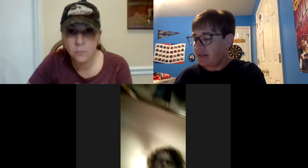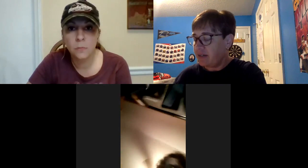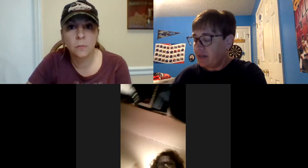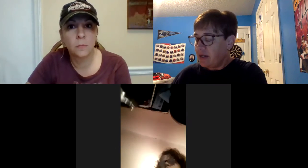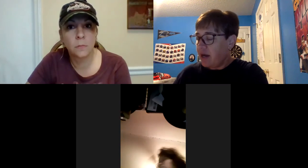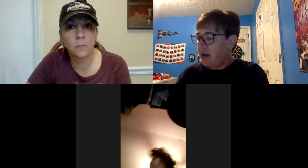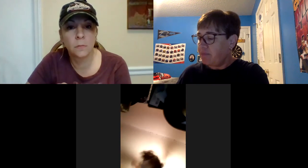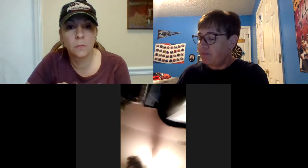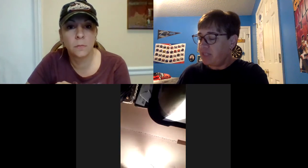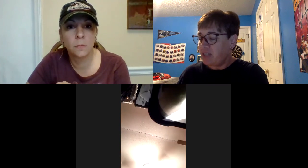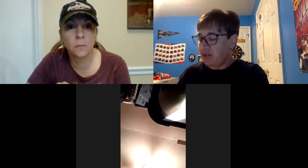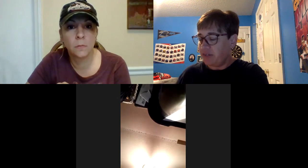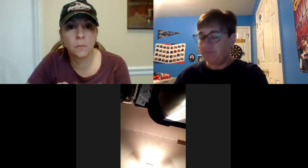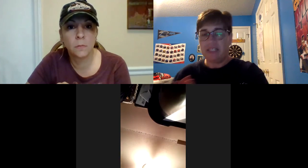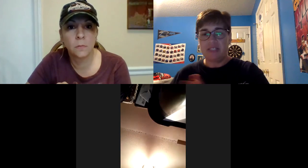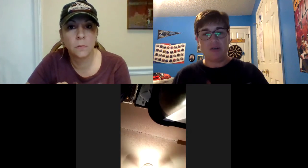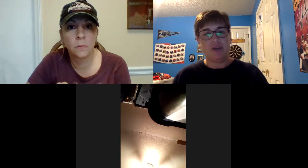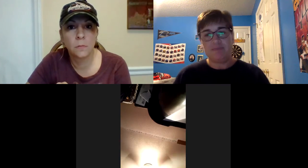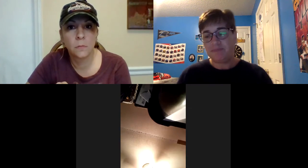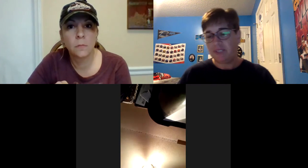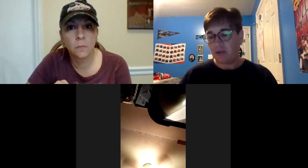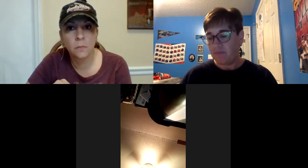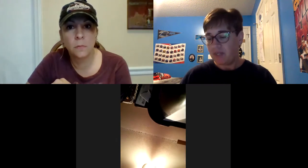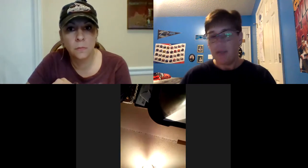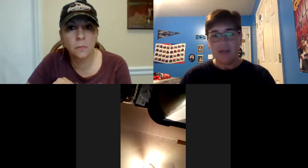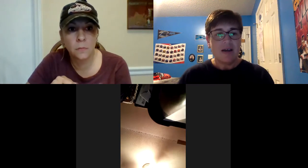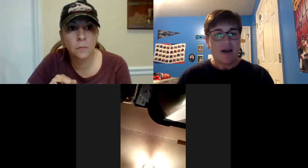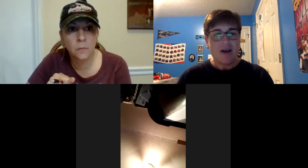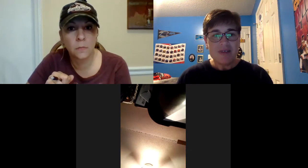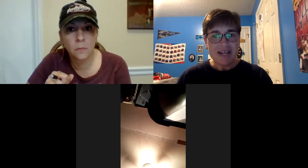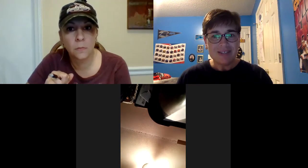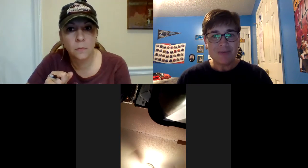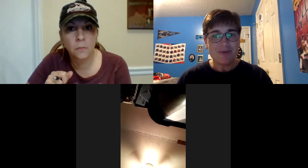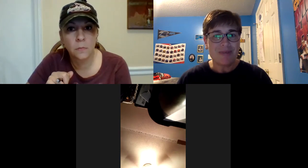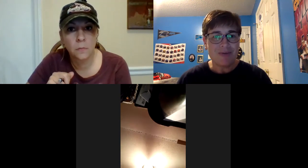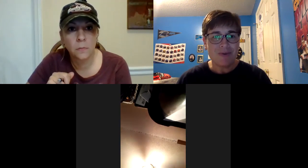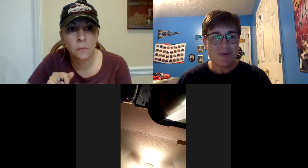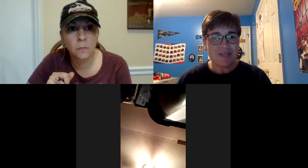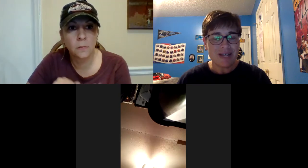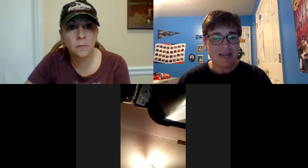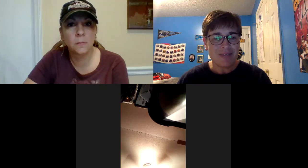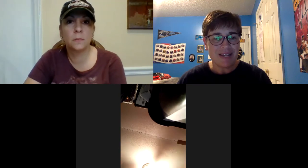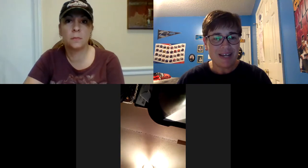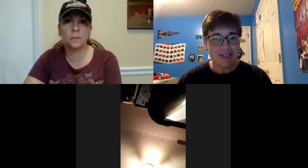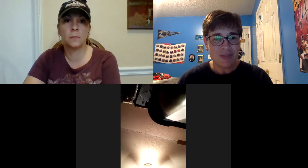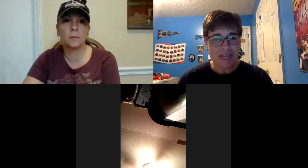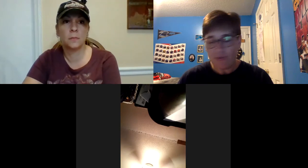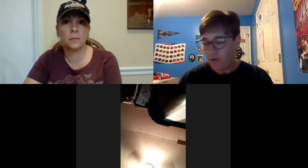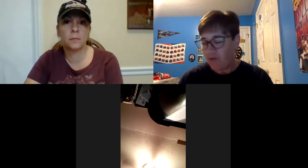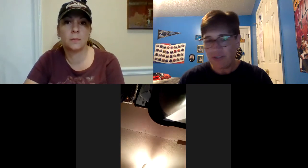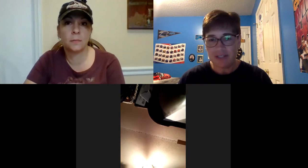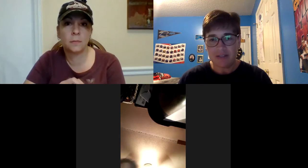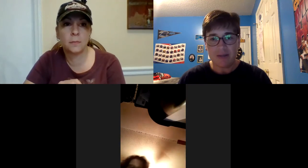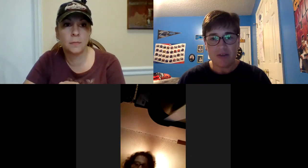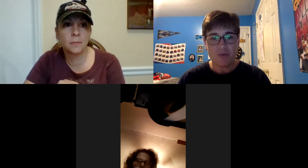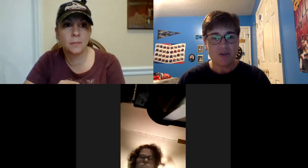updated. But it's all good. It's all good. So, all right. So we will meet one more time then next week, and we'll go